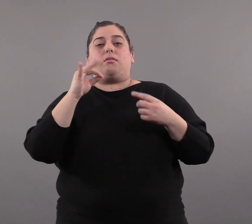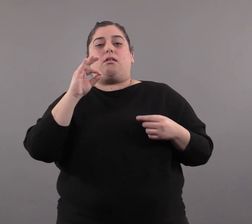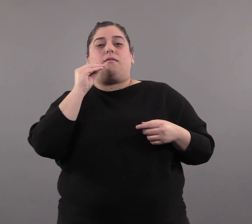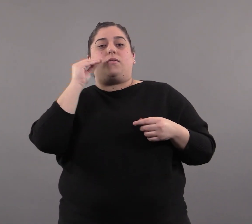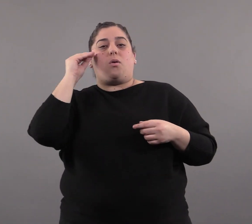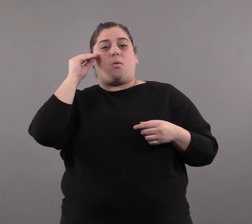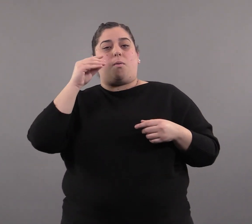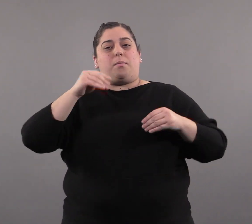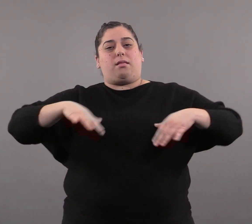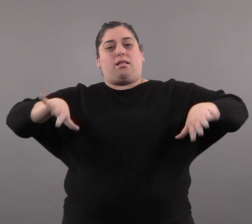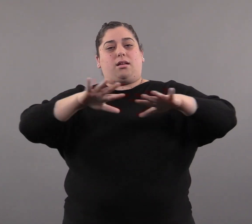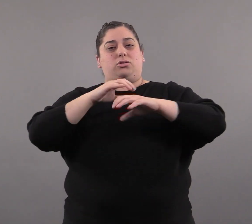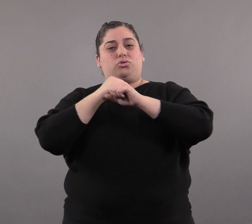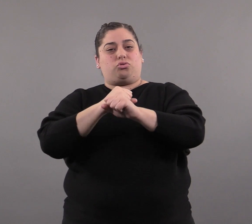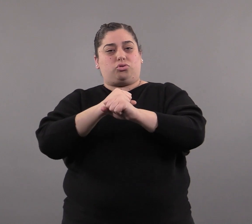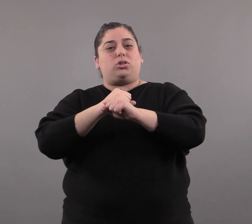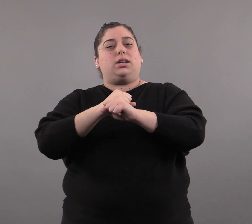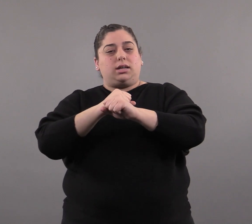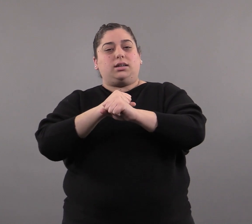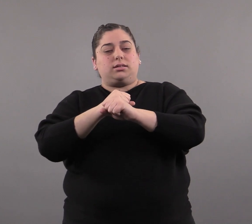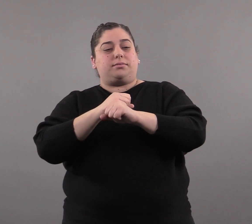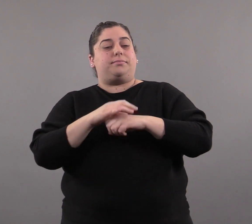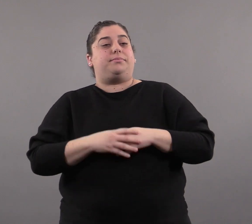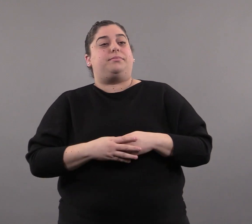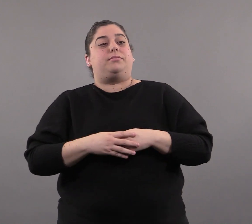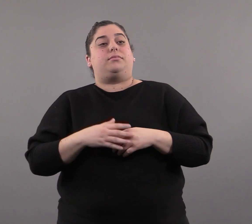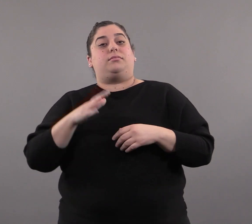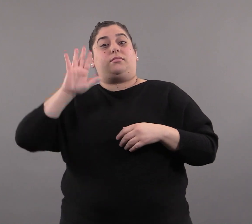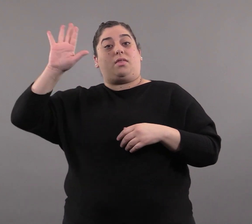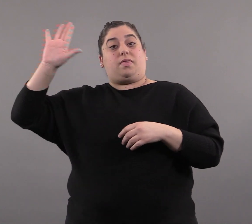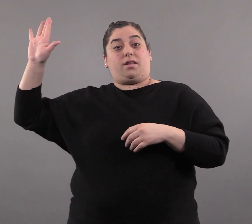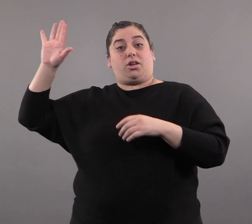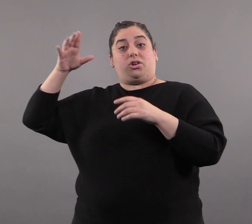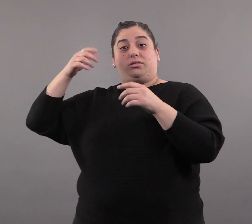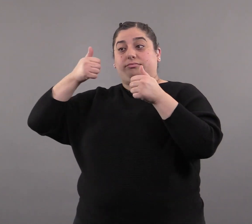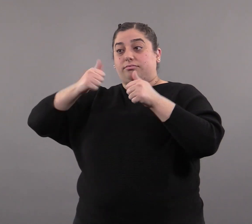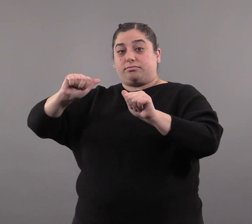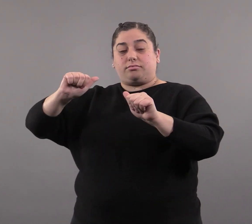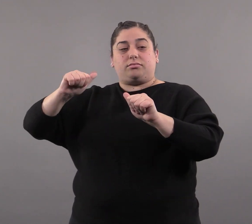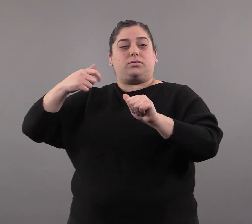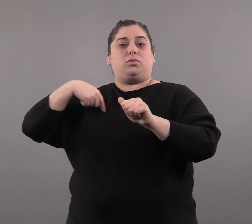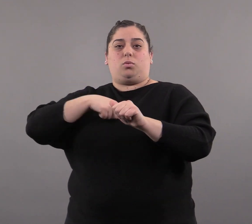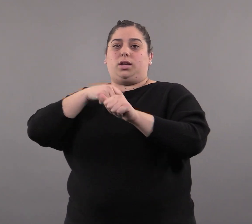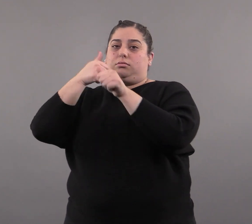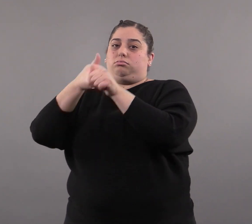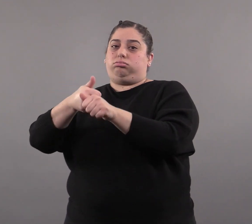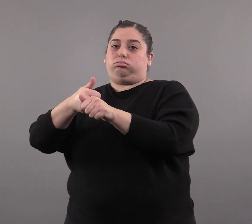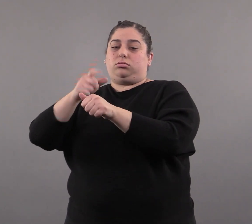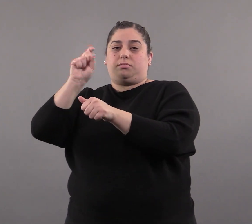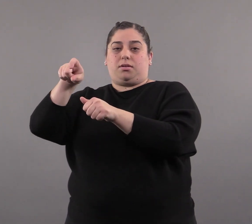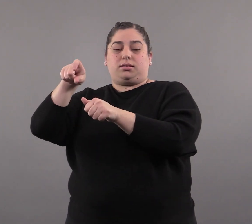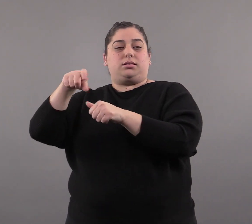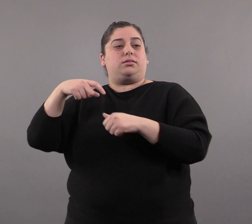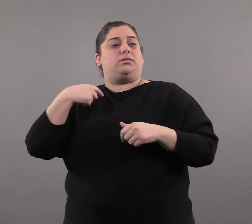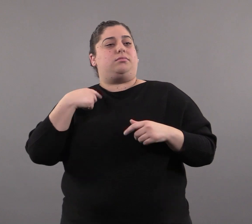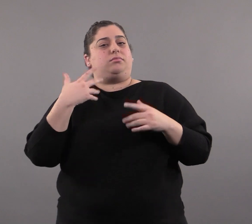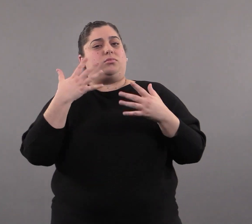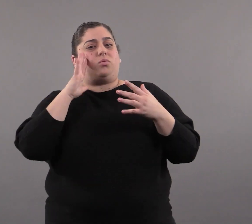efforts, and it has evolved. And I think I'd just like to make 2 points. Another change that happened today is the type